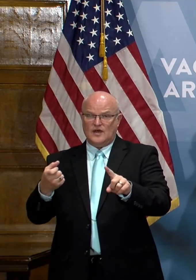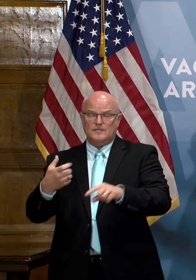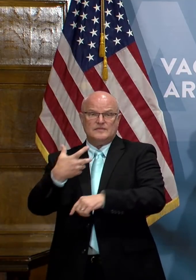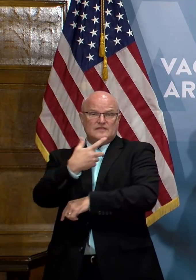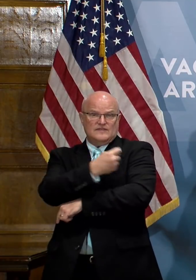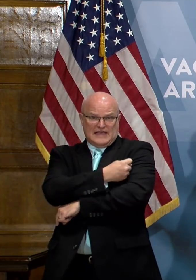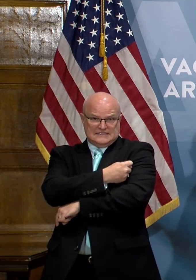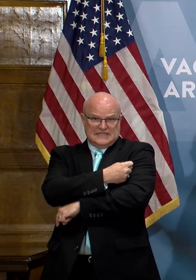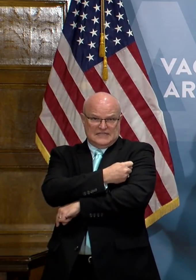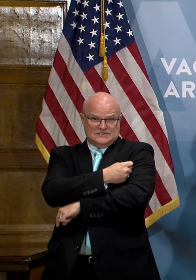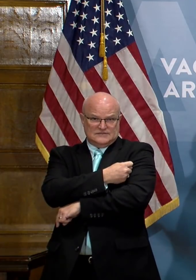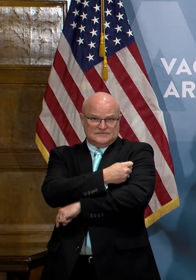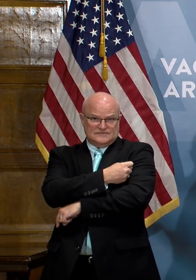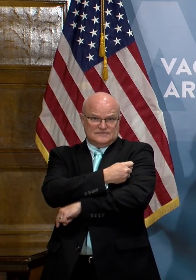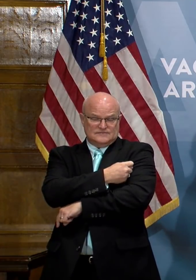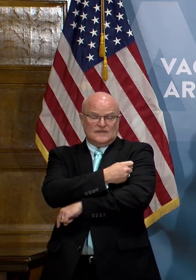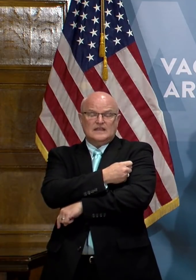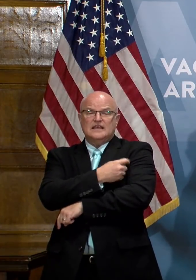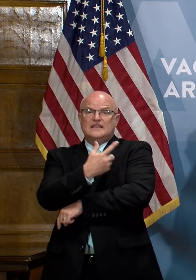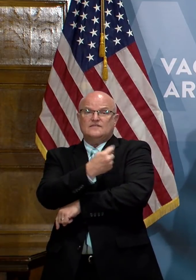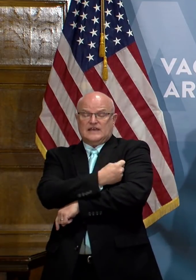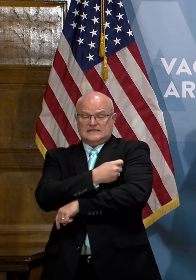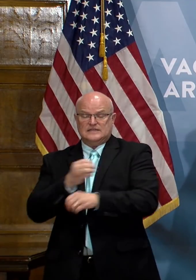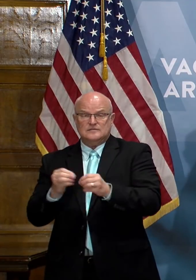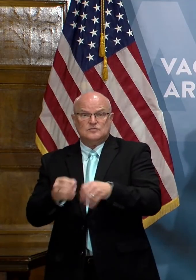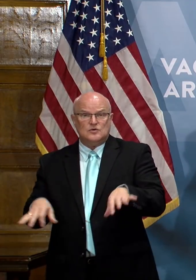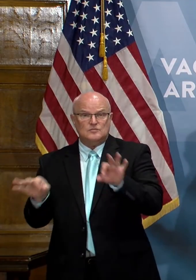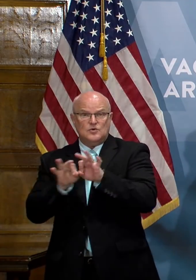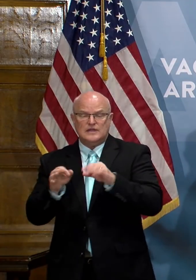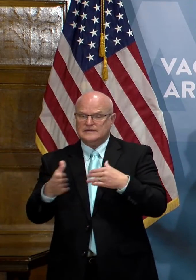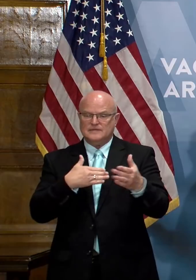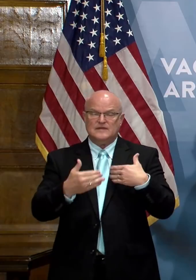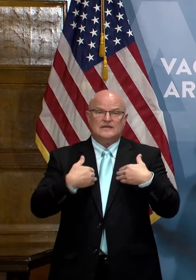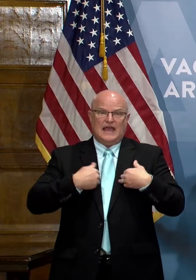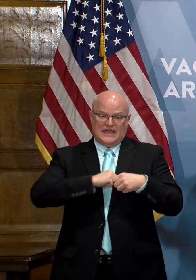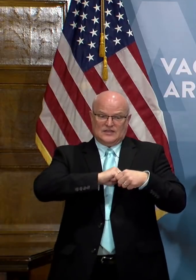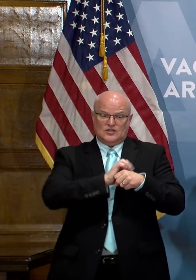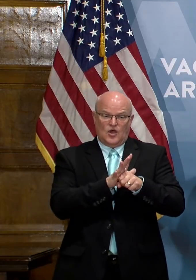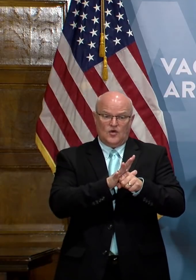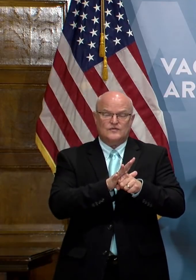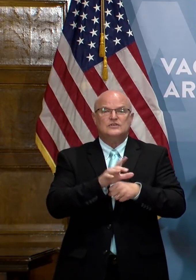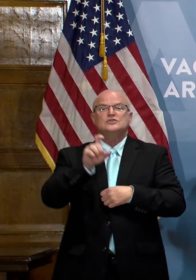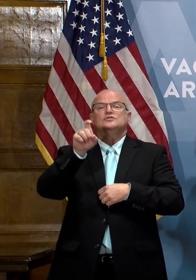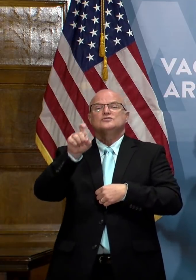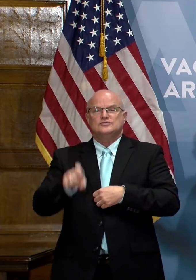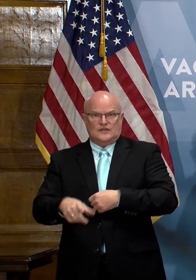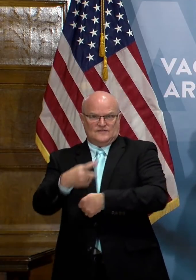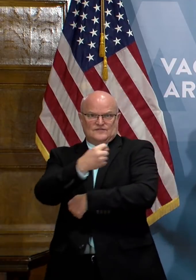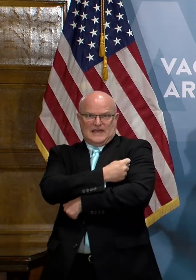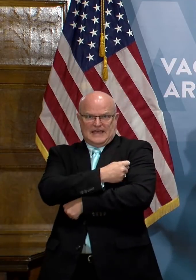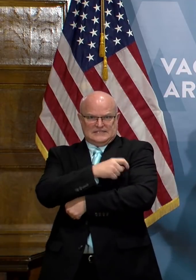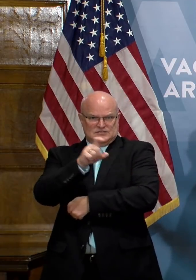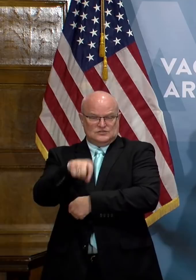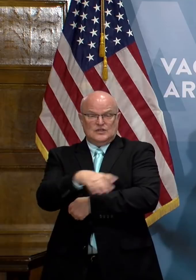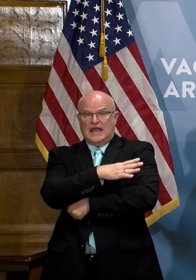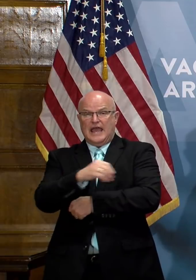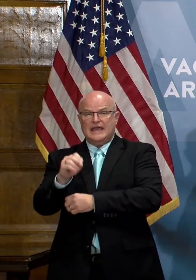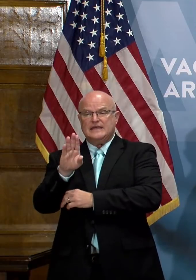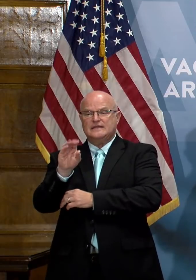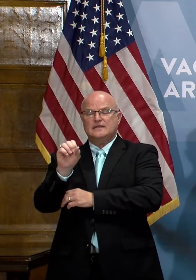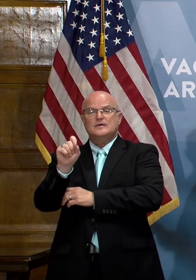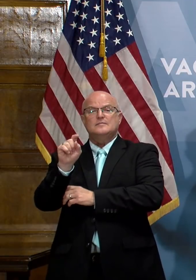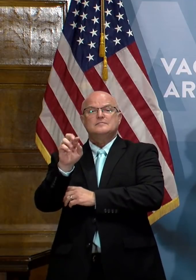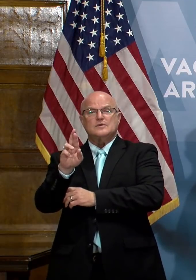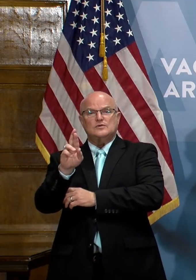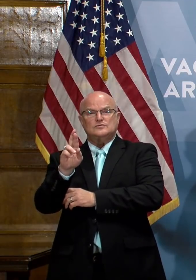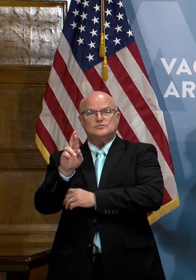COVID-19 vaccinations. So even if you've had COVID, you should get vaccinated and get a booster shot when